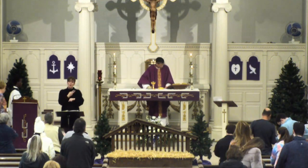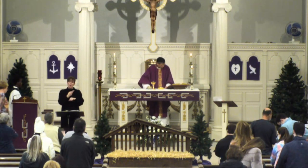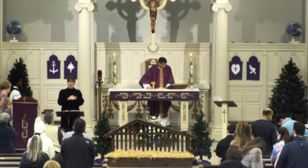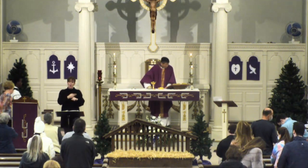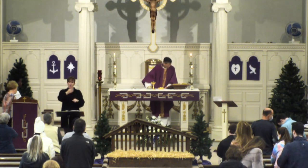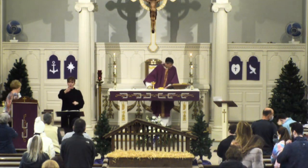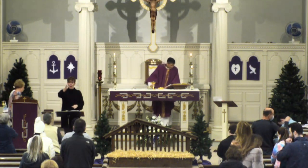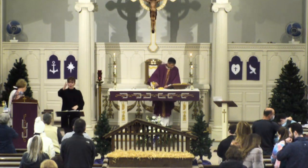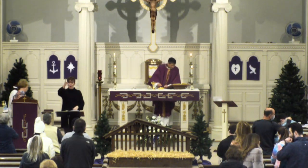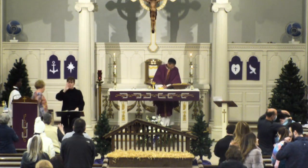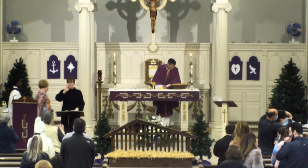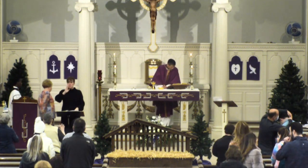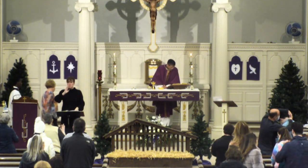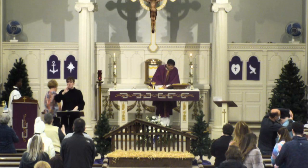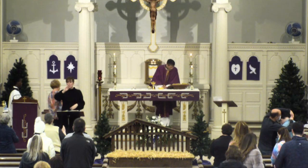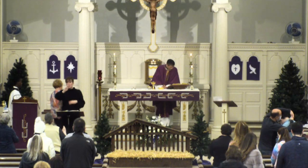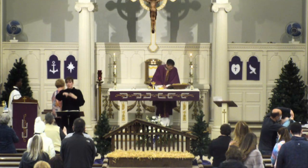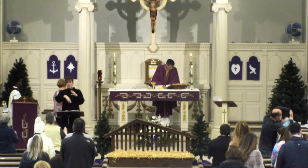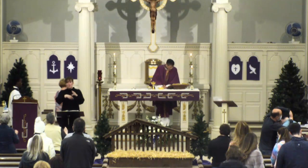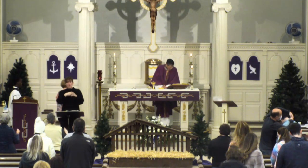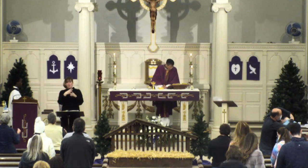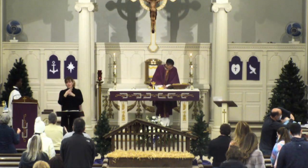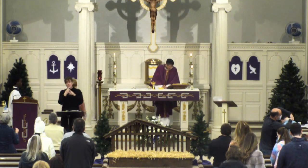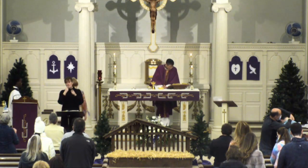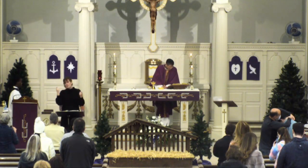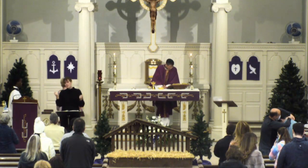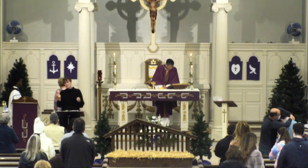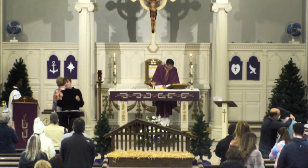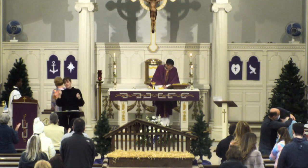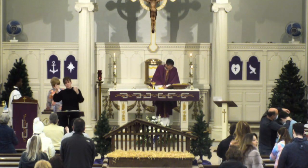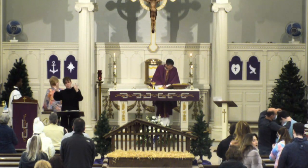nobis. Agnus Dei,